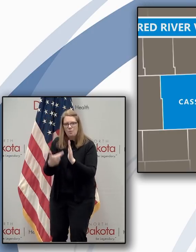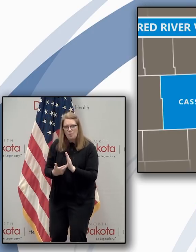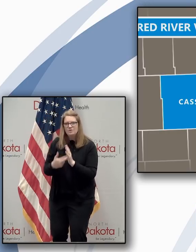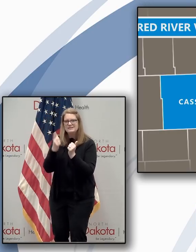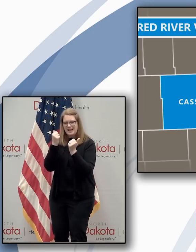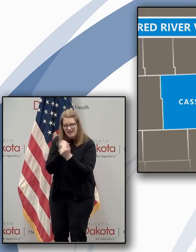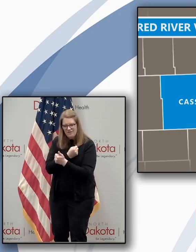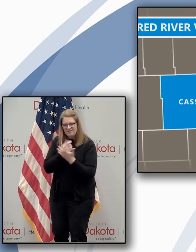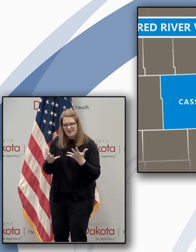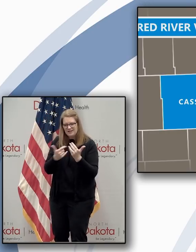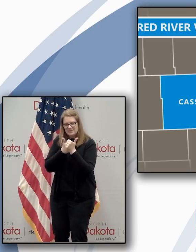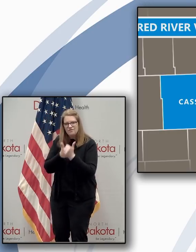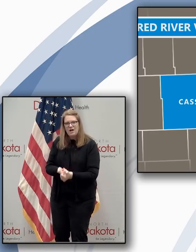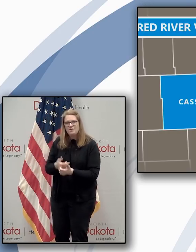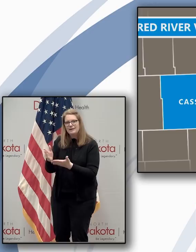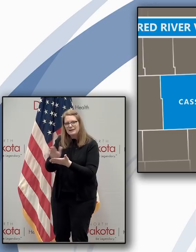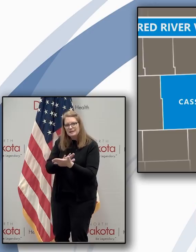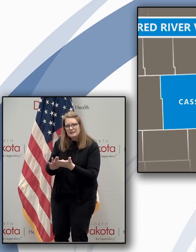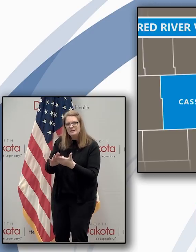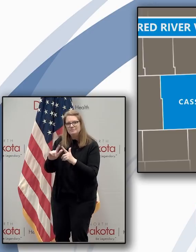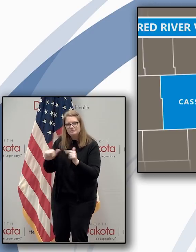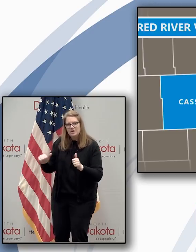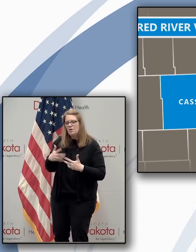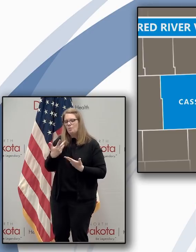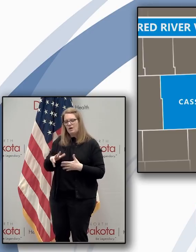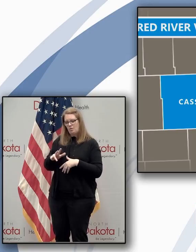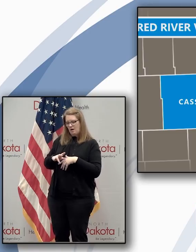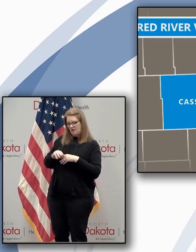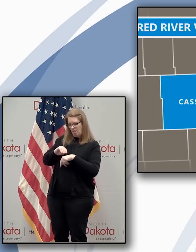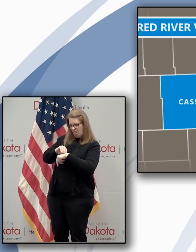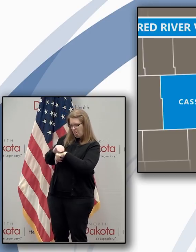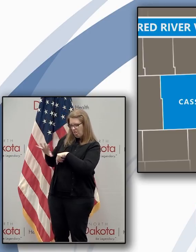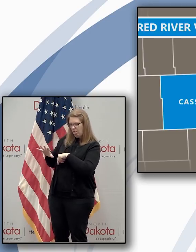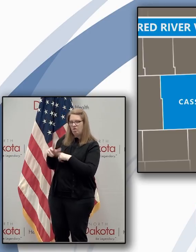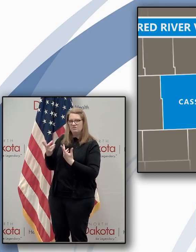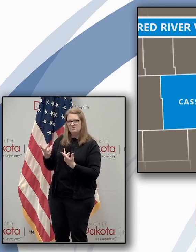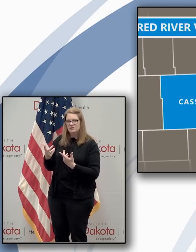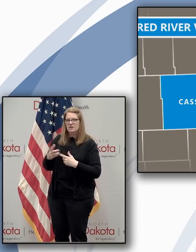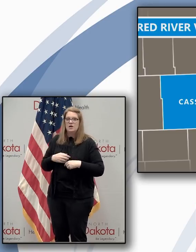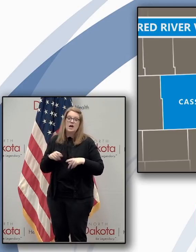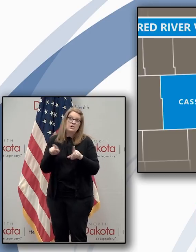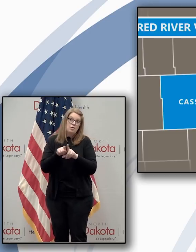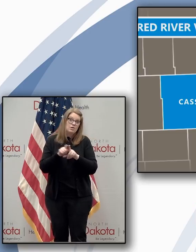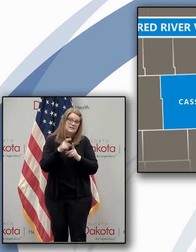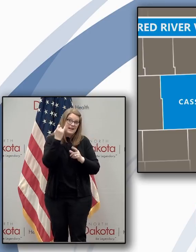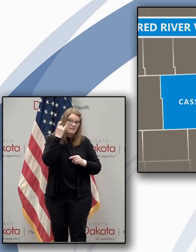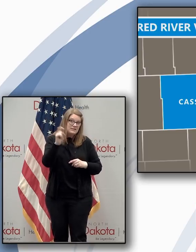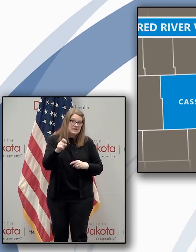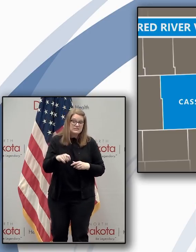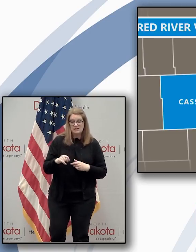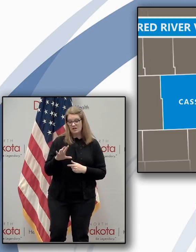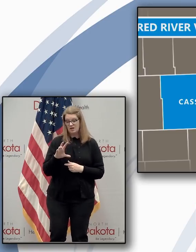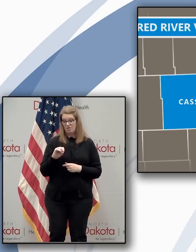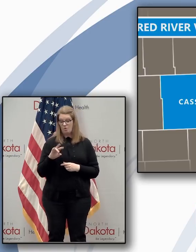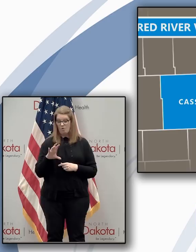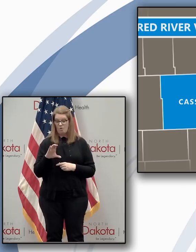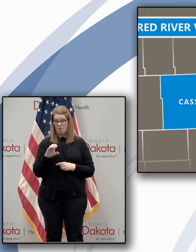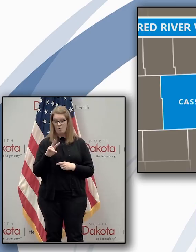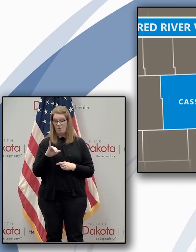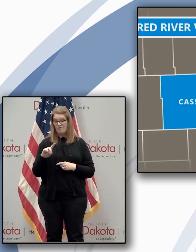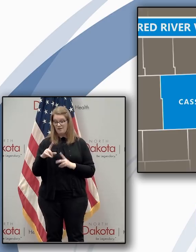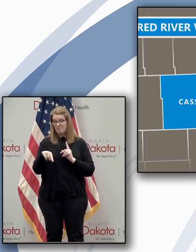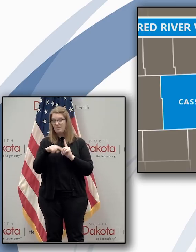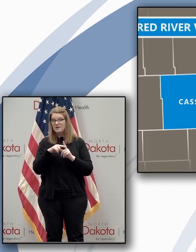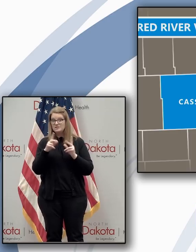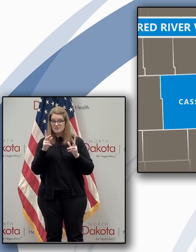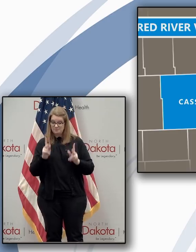cases transferring COVID positives from long-term care into a hospital situation. We've been doing all of